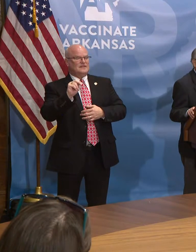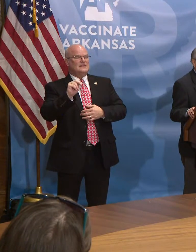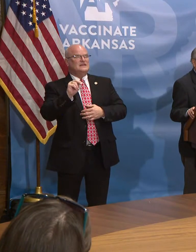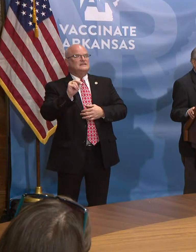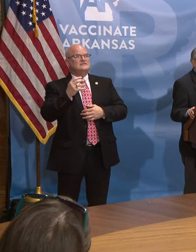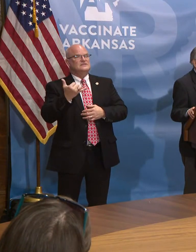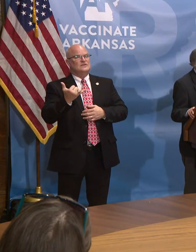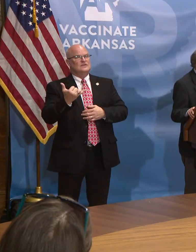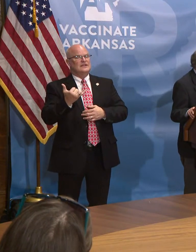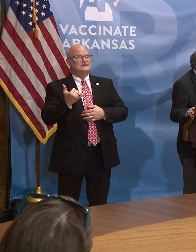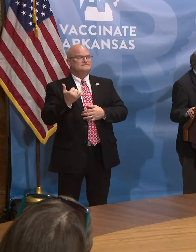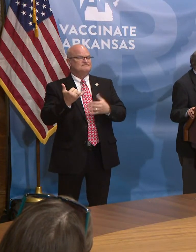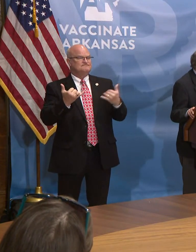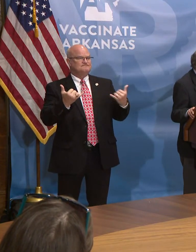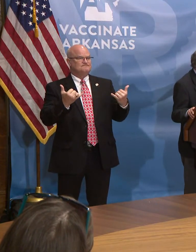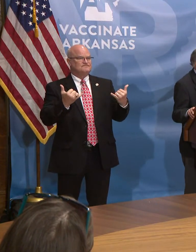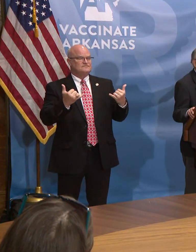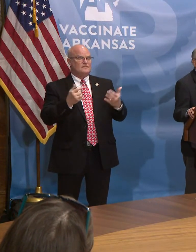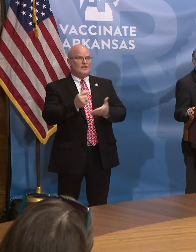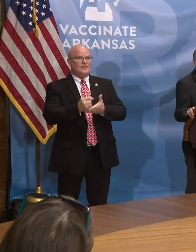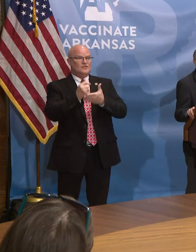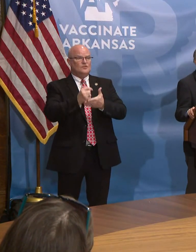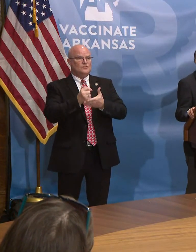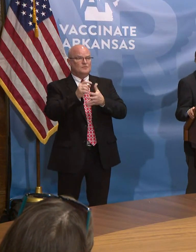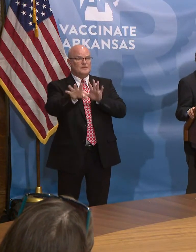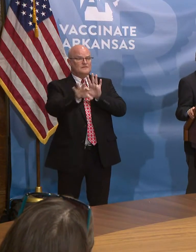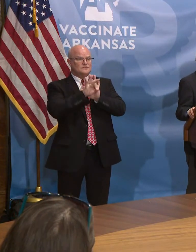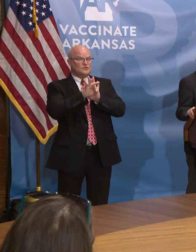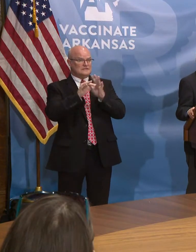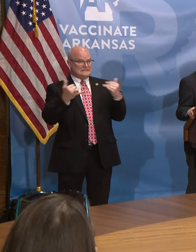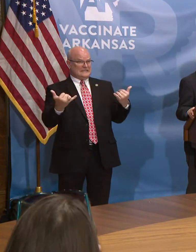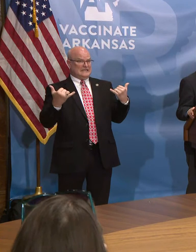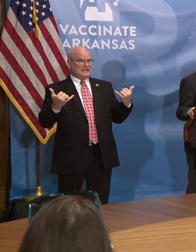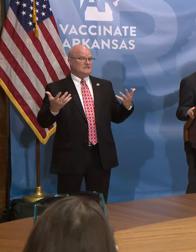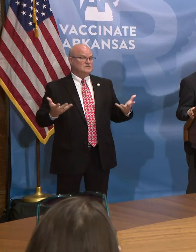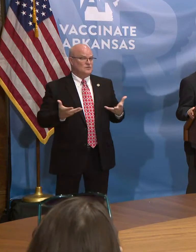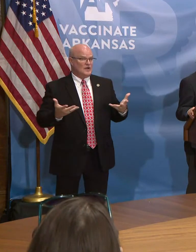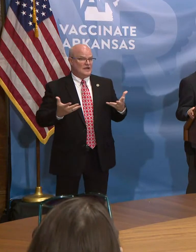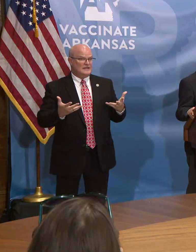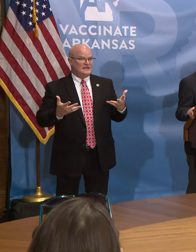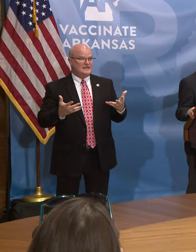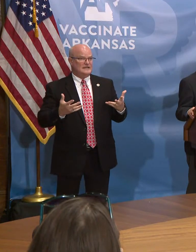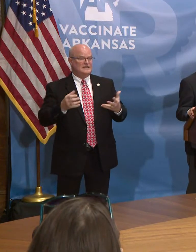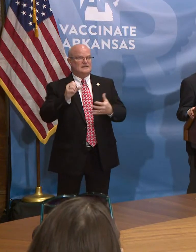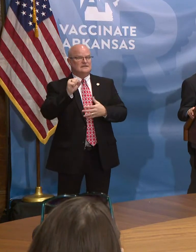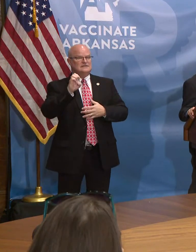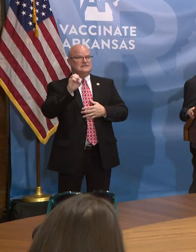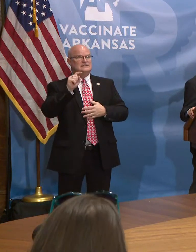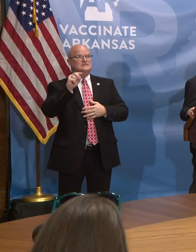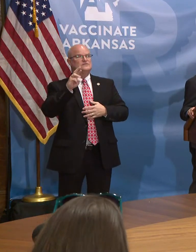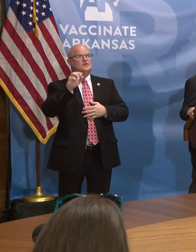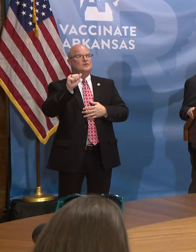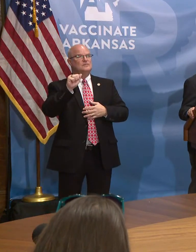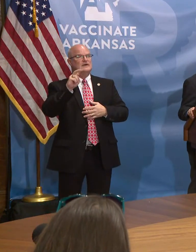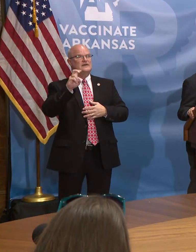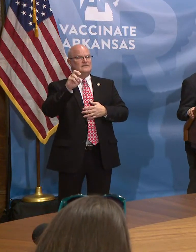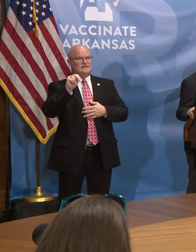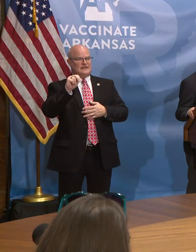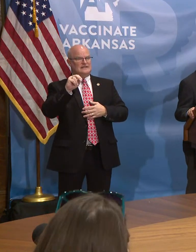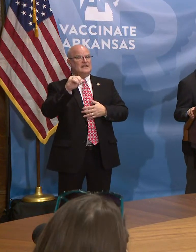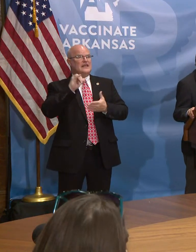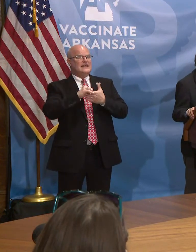variant here in the community. So the treatment of choice today is the sotrovimab, the top